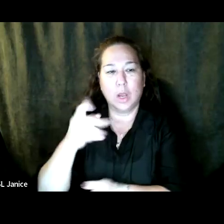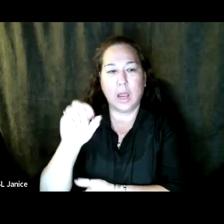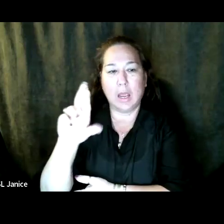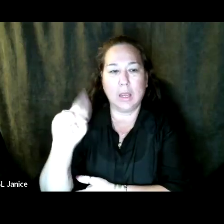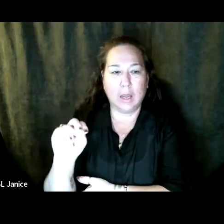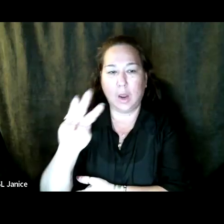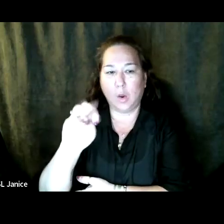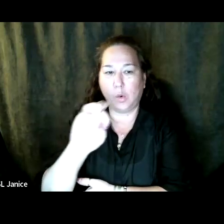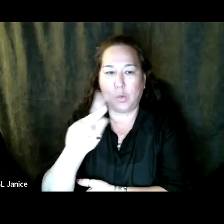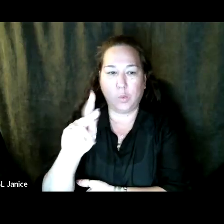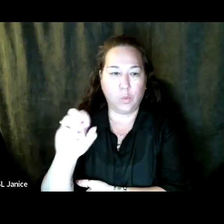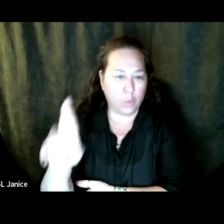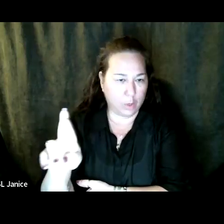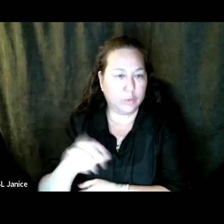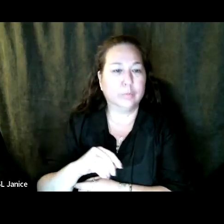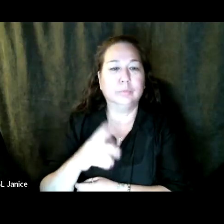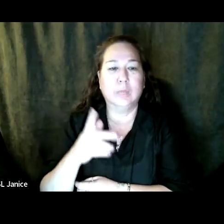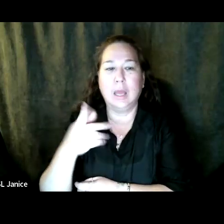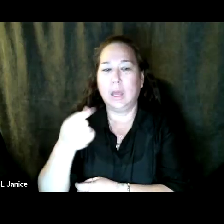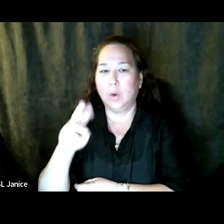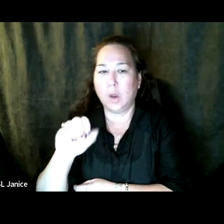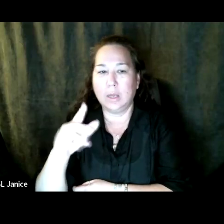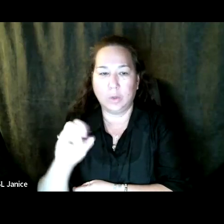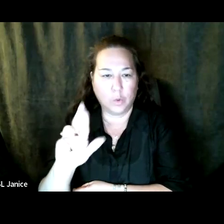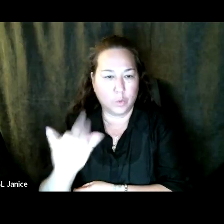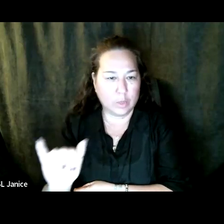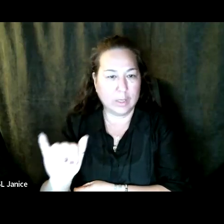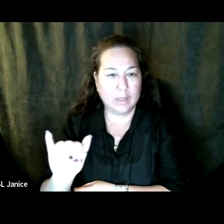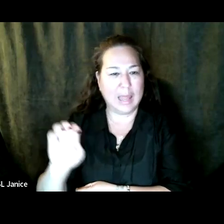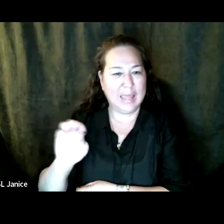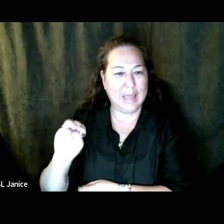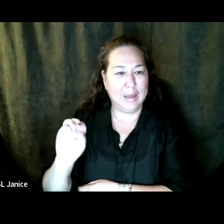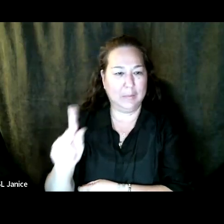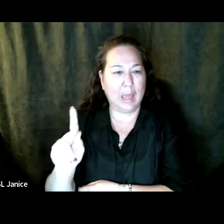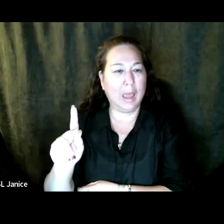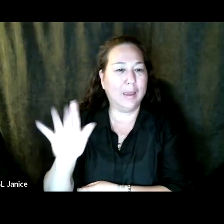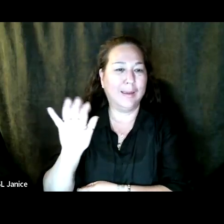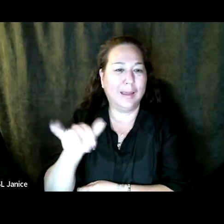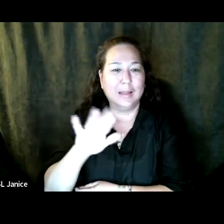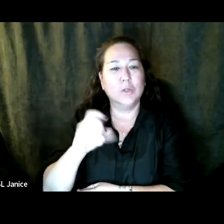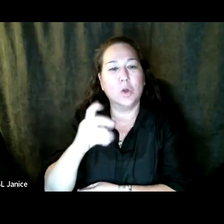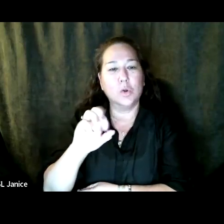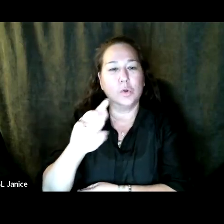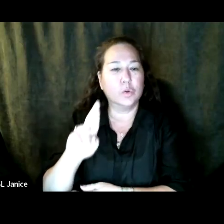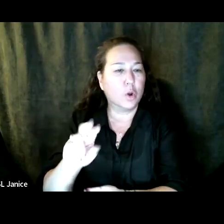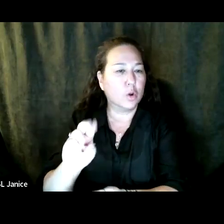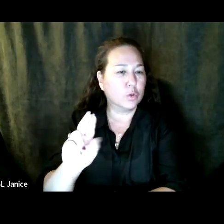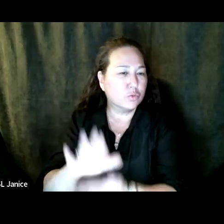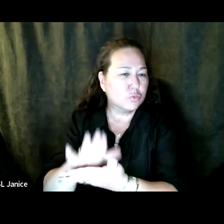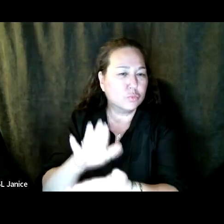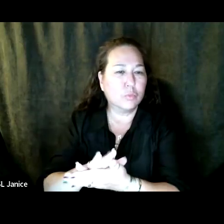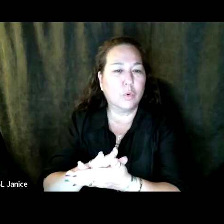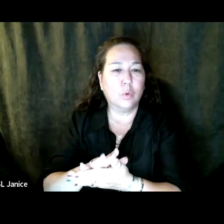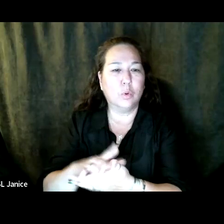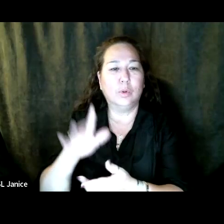school. Because of this status, the proposed change does require the approval of the school committee. The proposal has also received